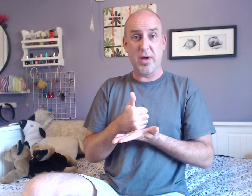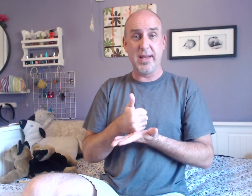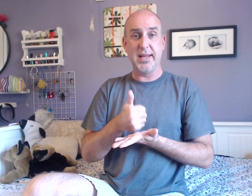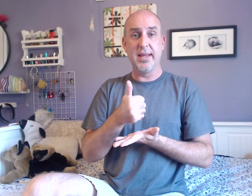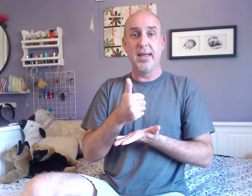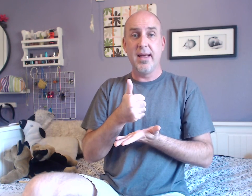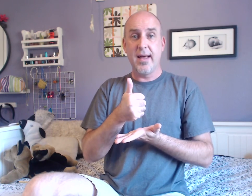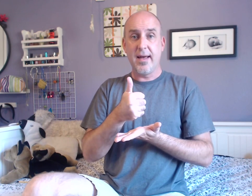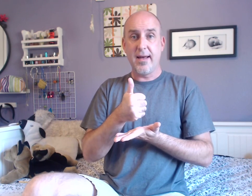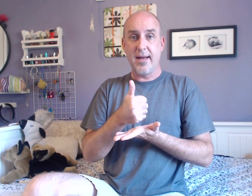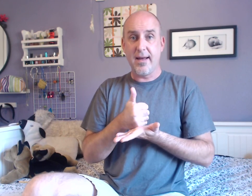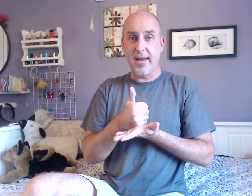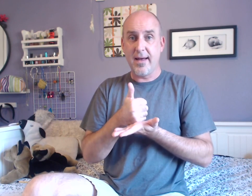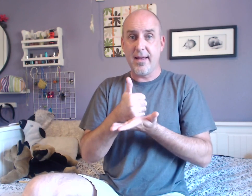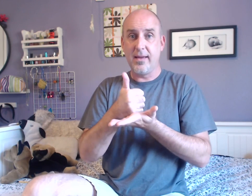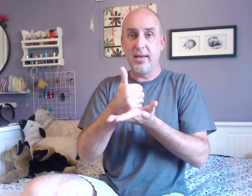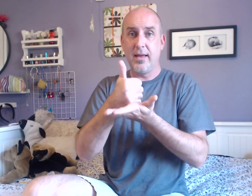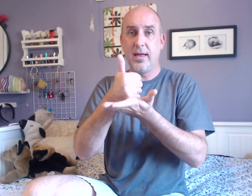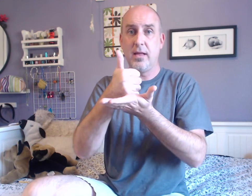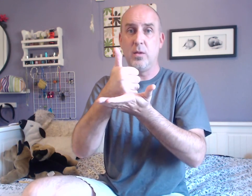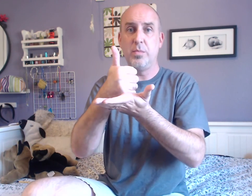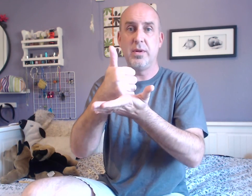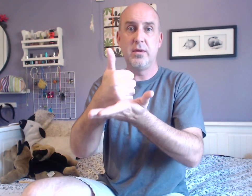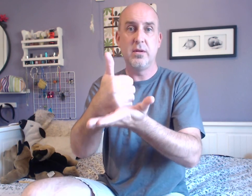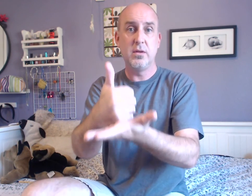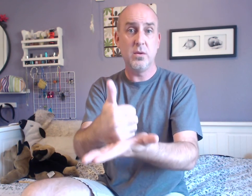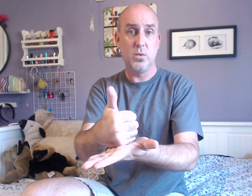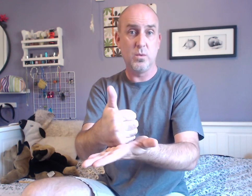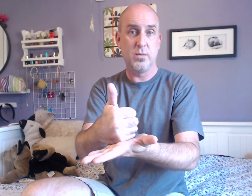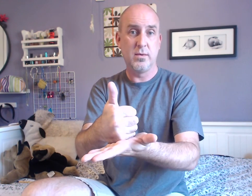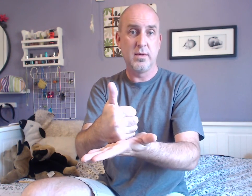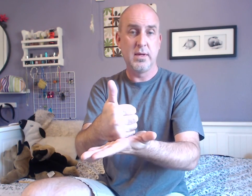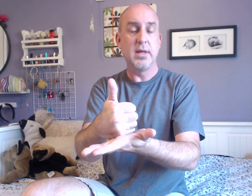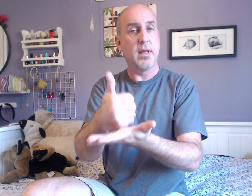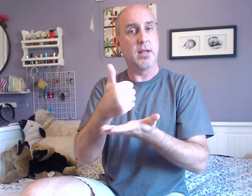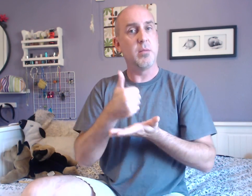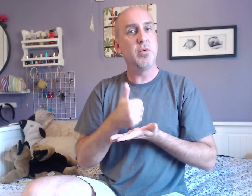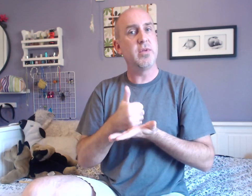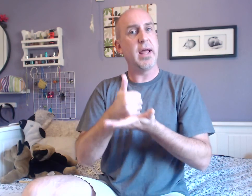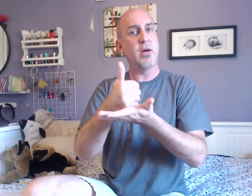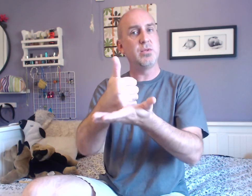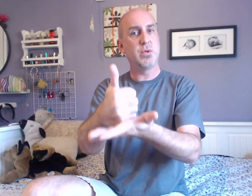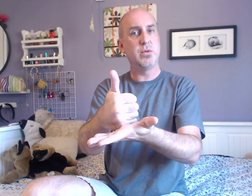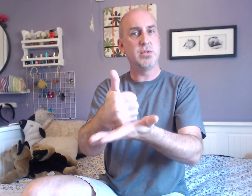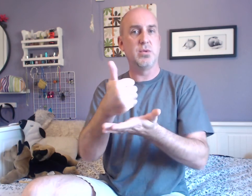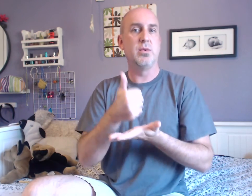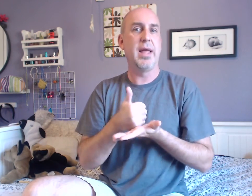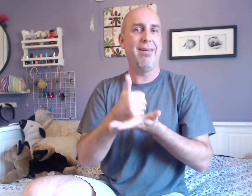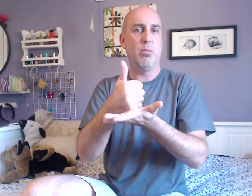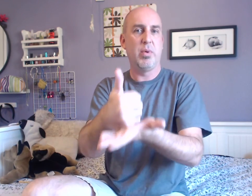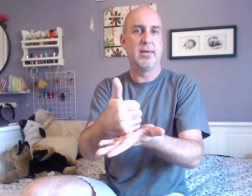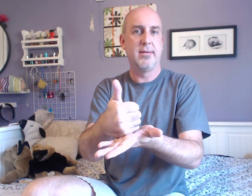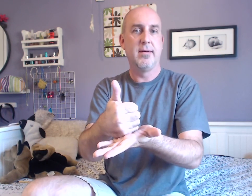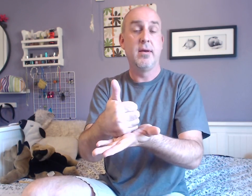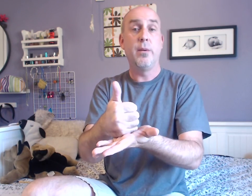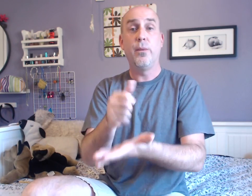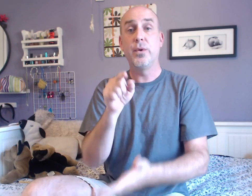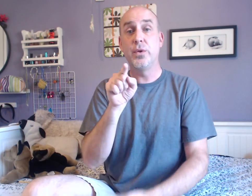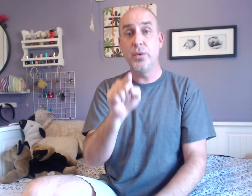body. I help you. And I move it out towards you. Help. Or